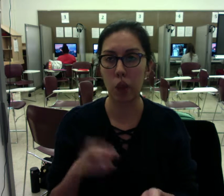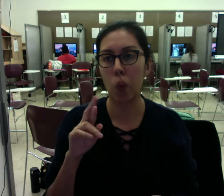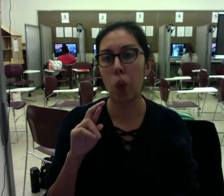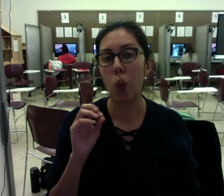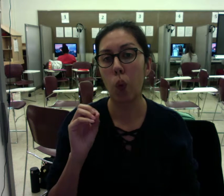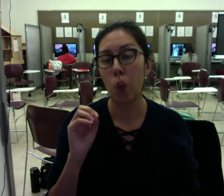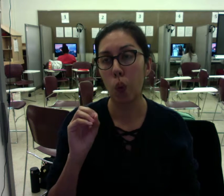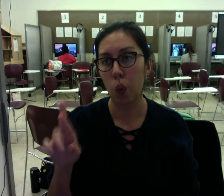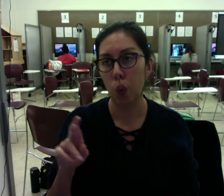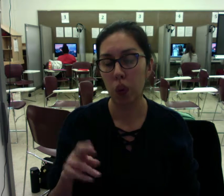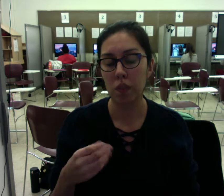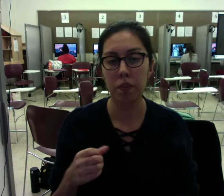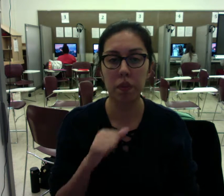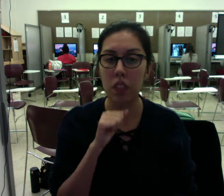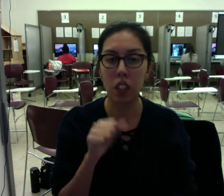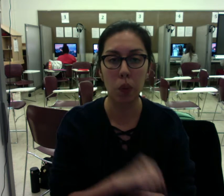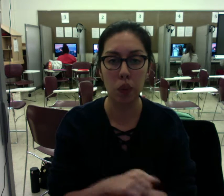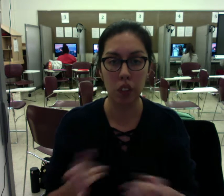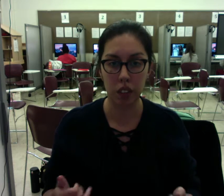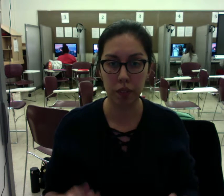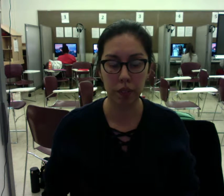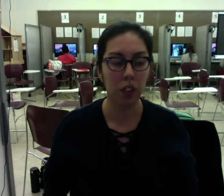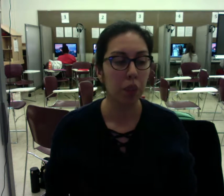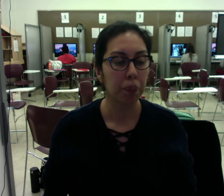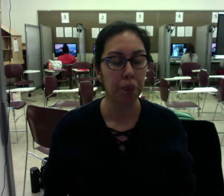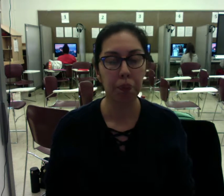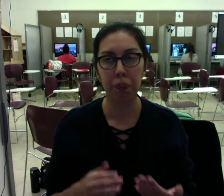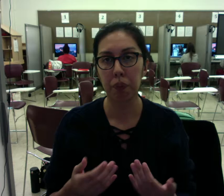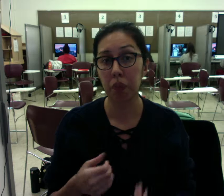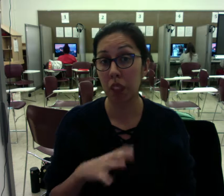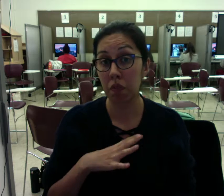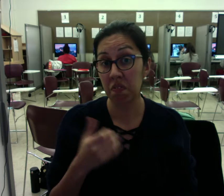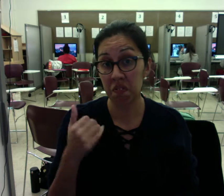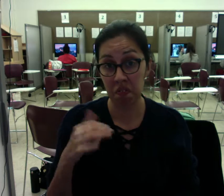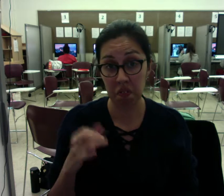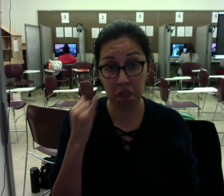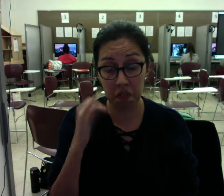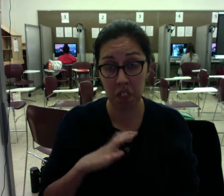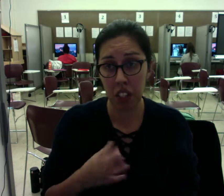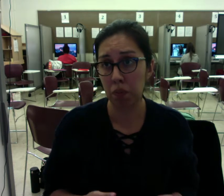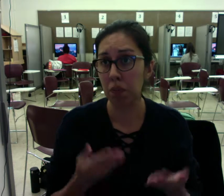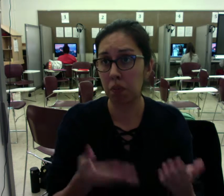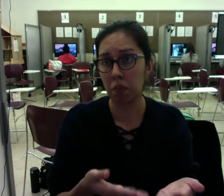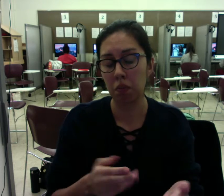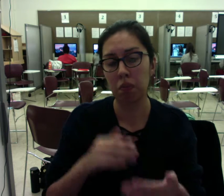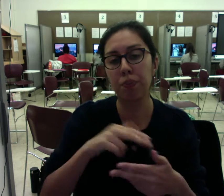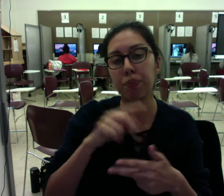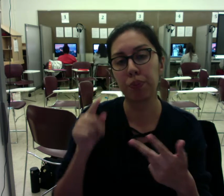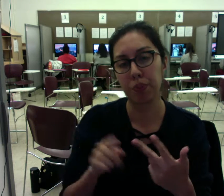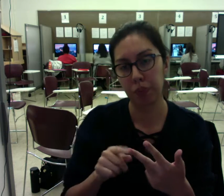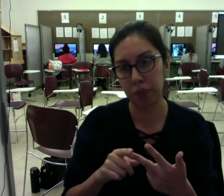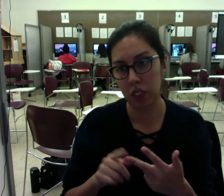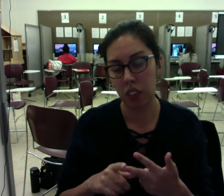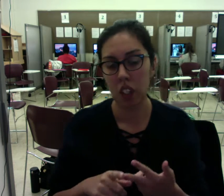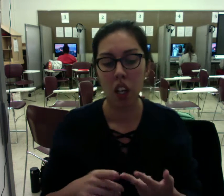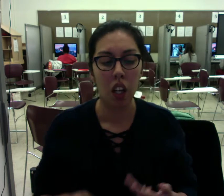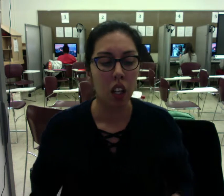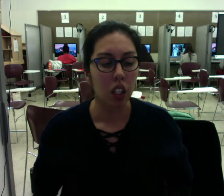a kind of program, computer program, that you then feed in that employee's number with the hours. And what's really nice